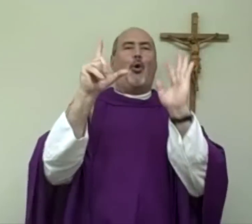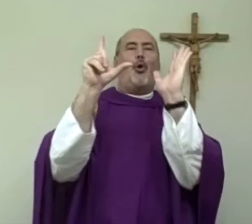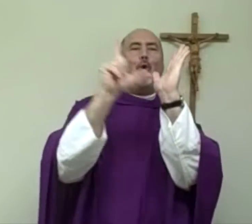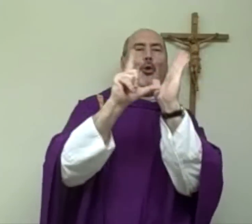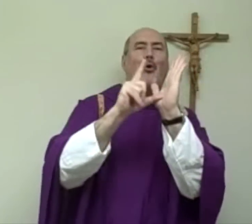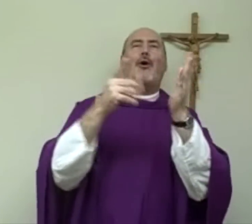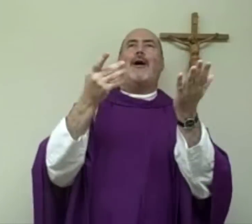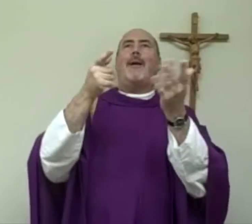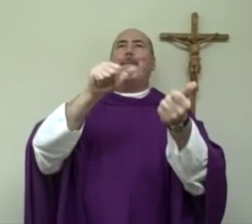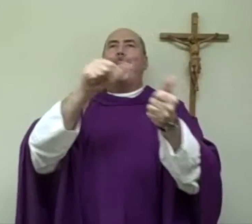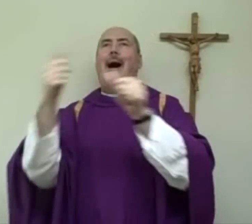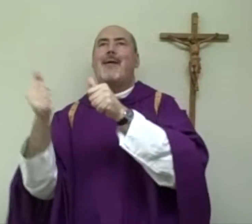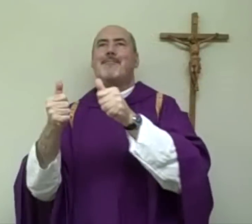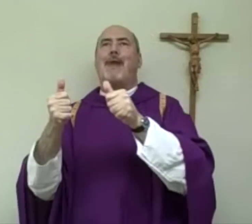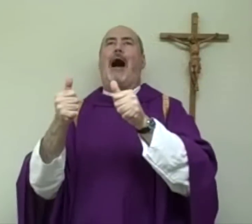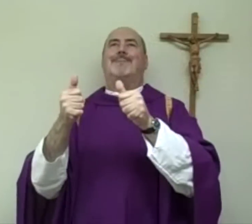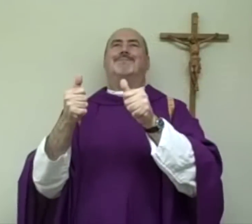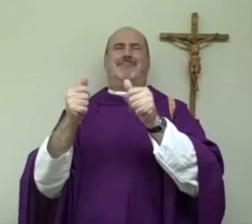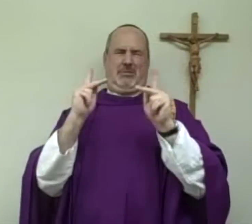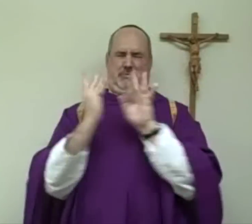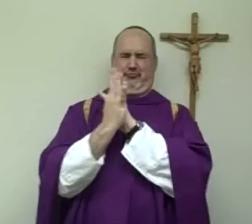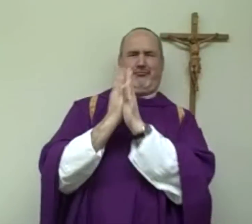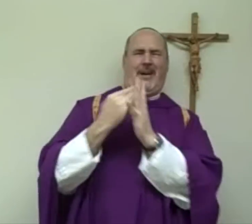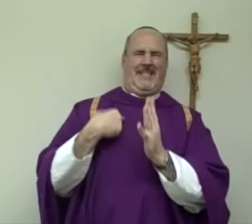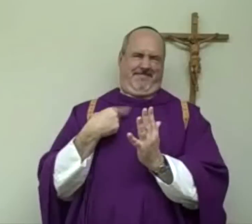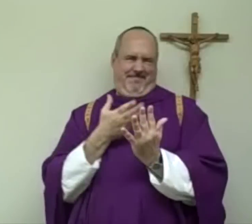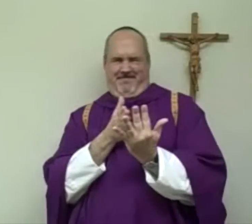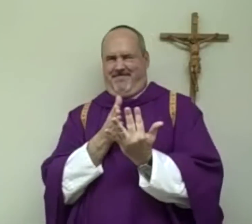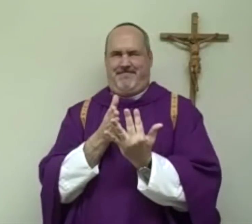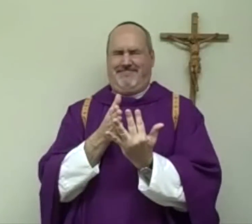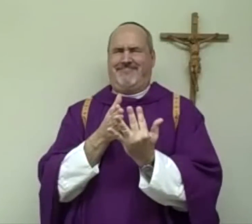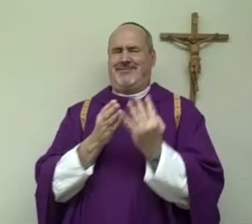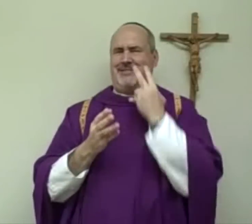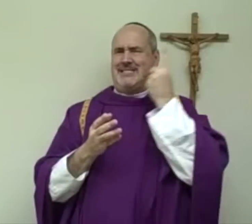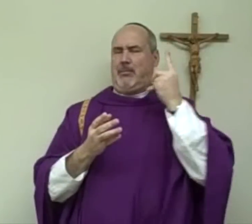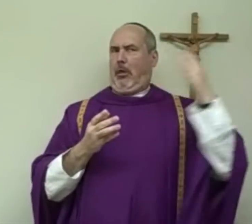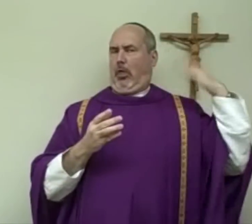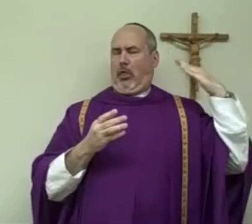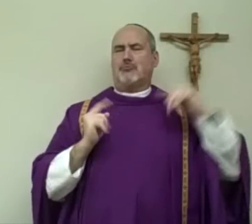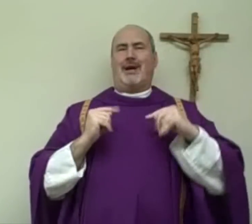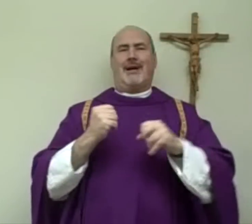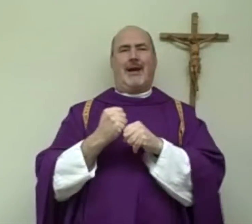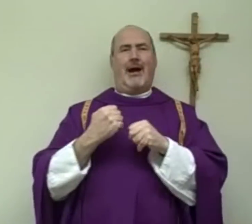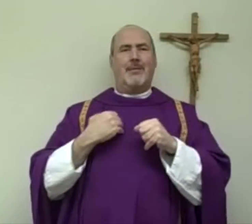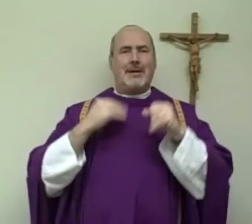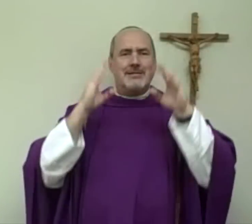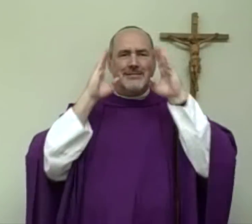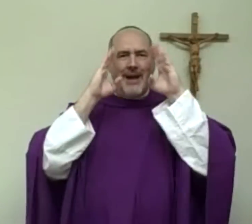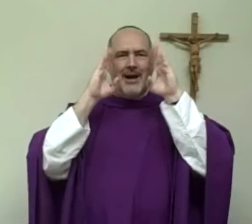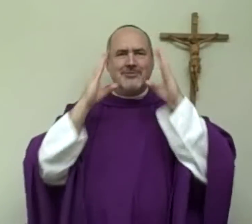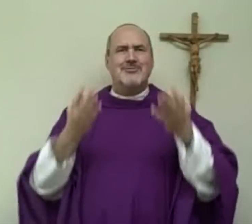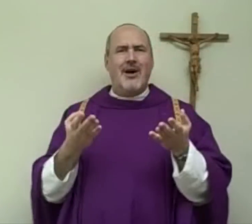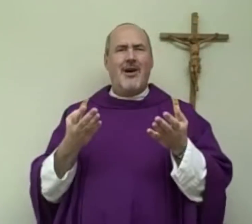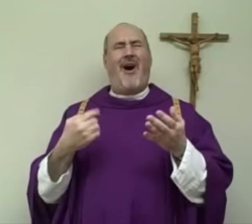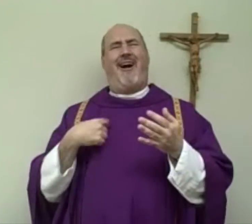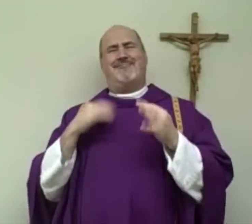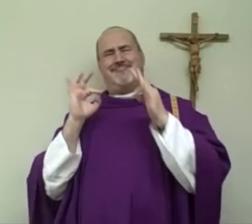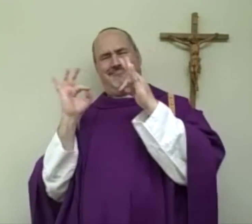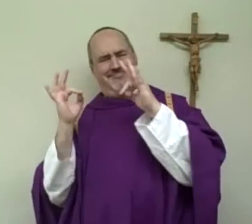for another church. I saw Lutheran, Baptist, and I started to make my way through the crowd. And all of a sudden somebody was catching my